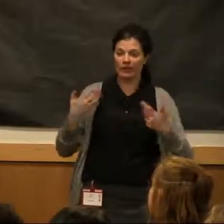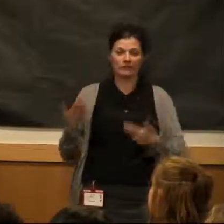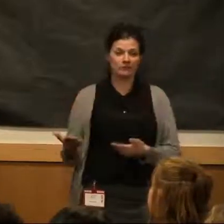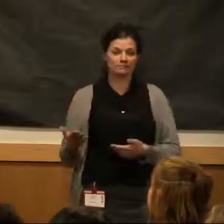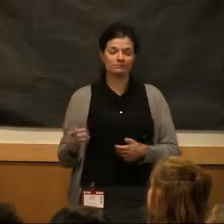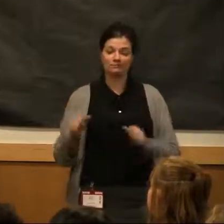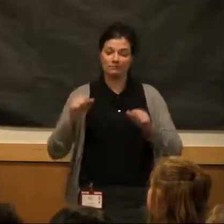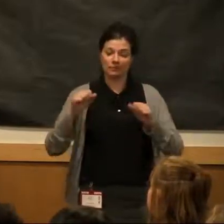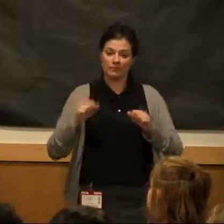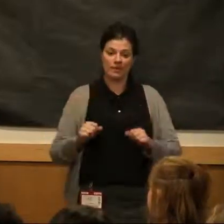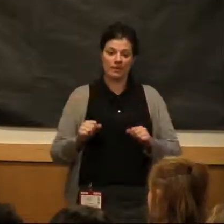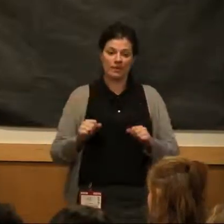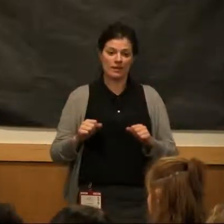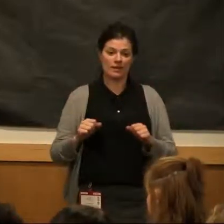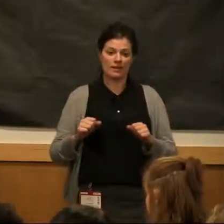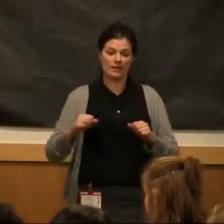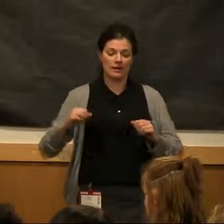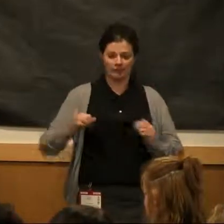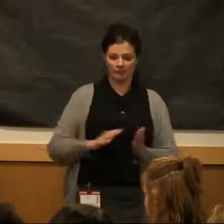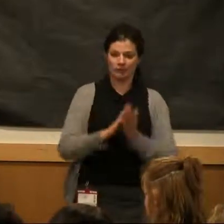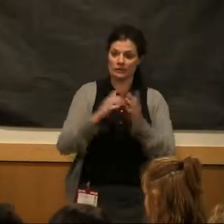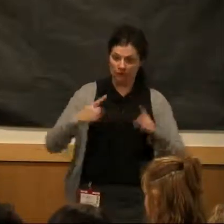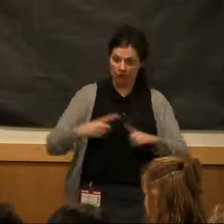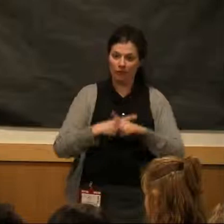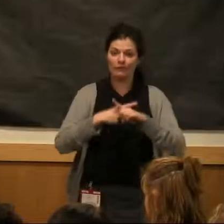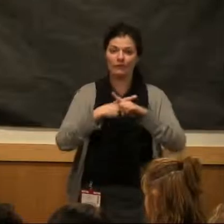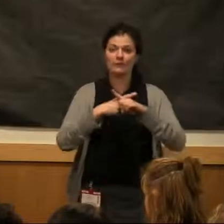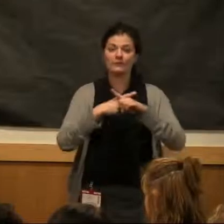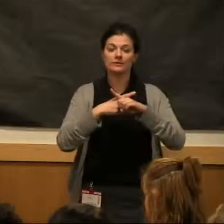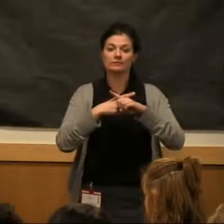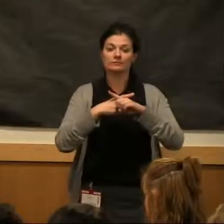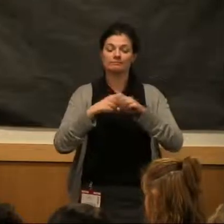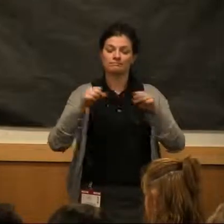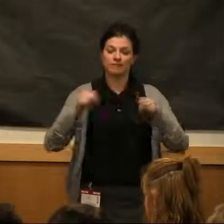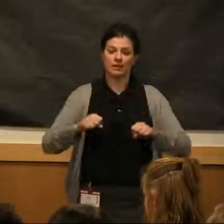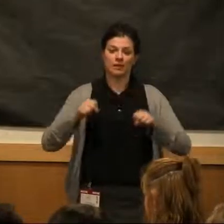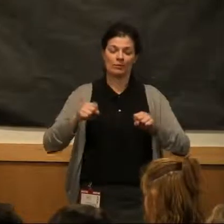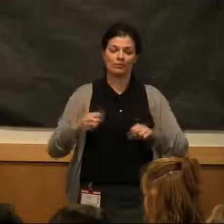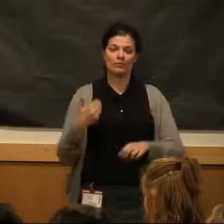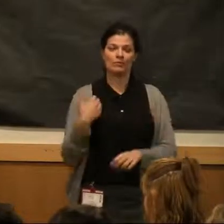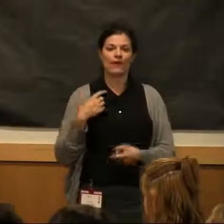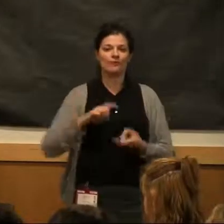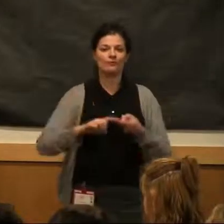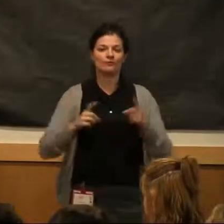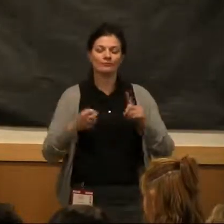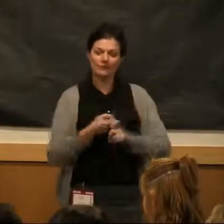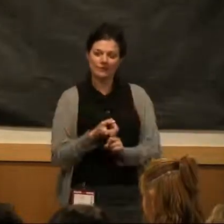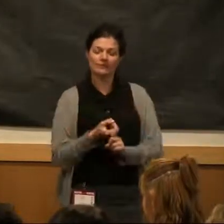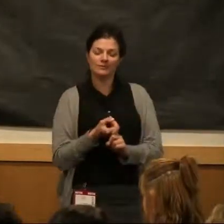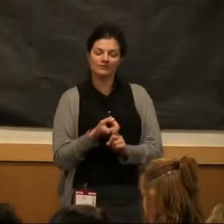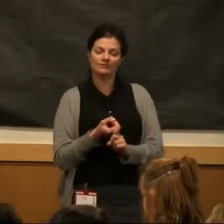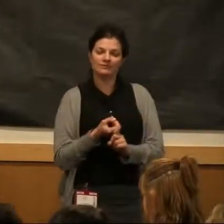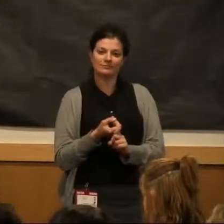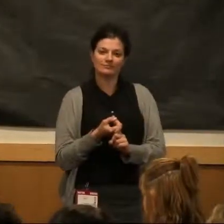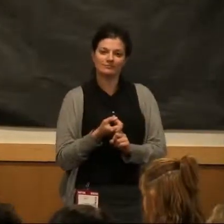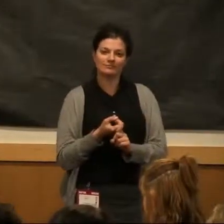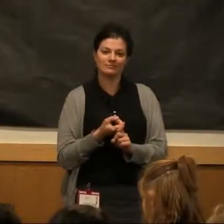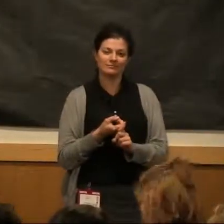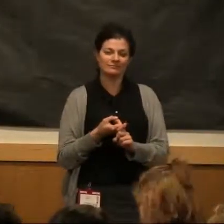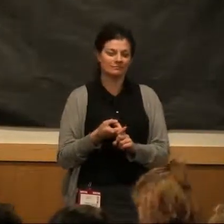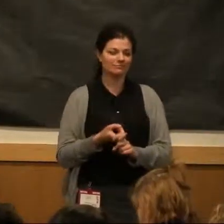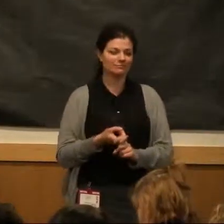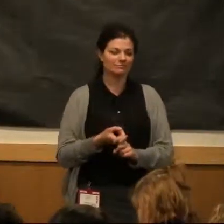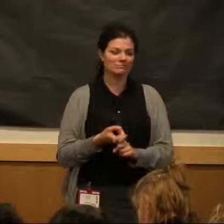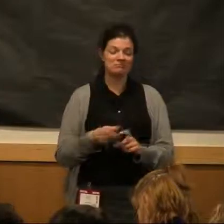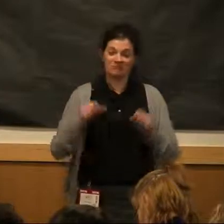and address conflict, being able to have a friend right off the bat when you move into a college campus, somebody who can go